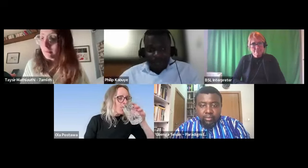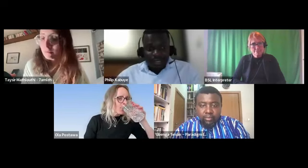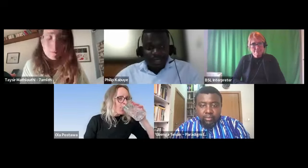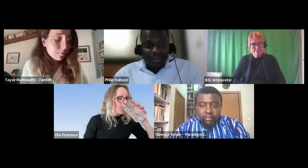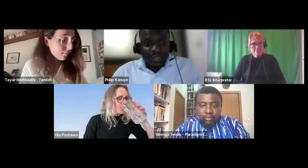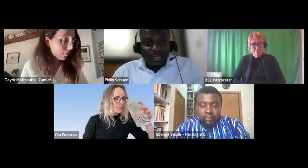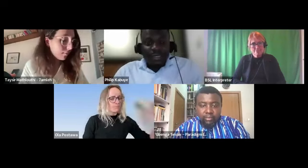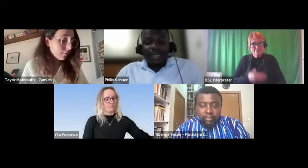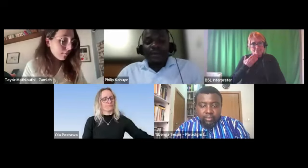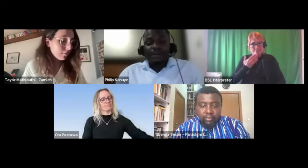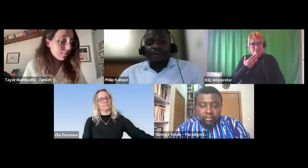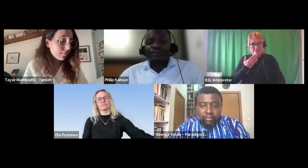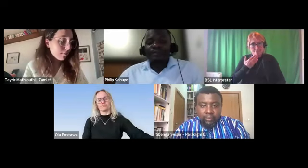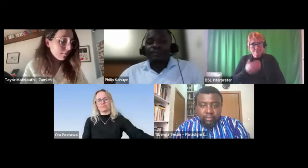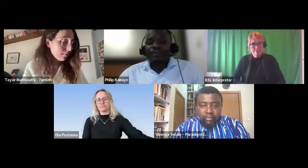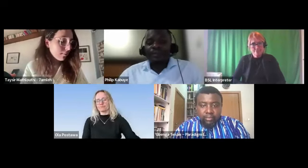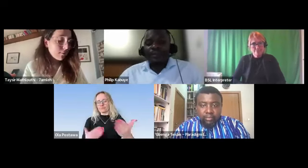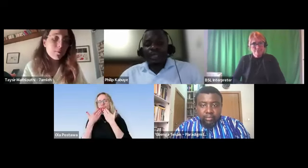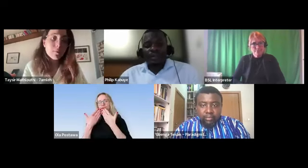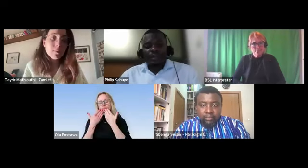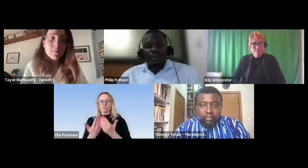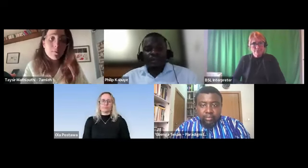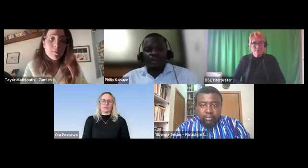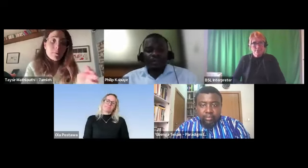Thank you, Taysir.